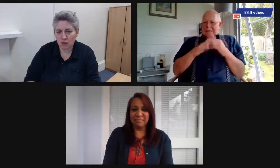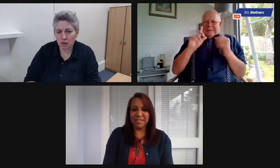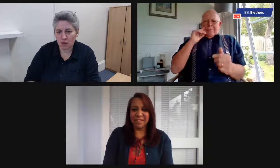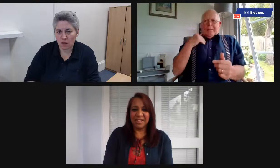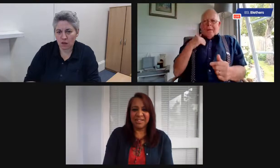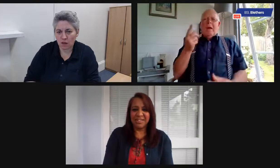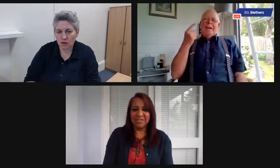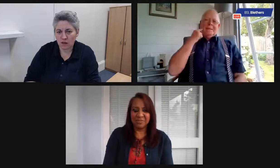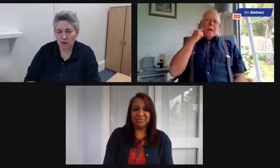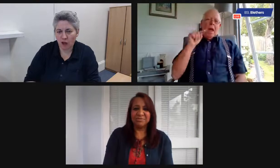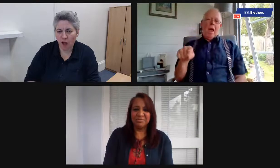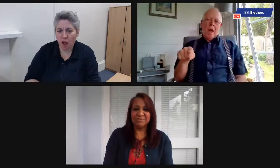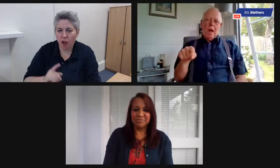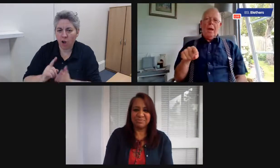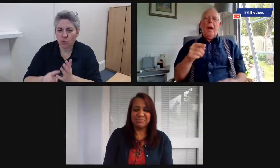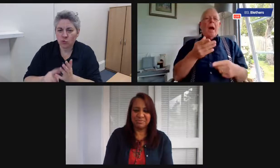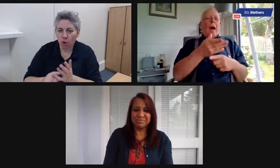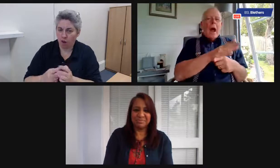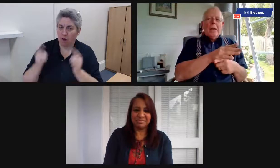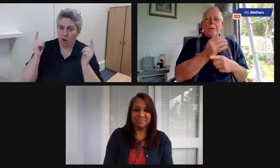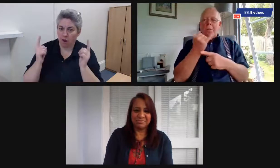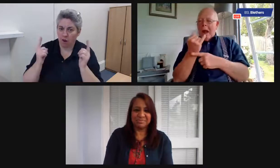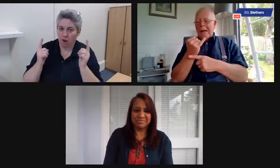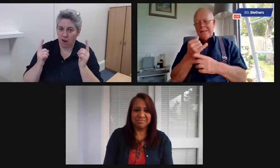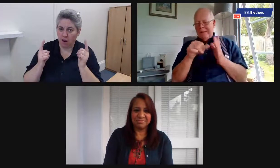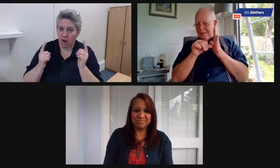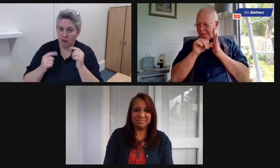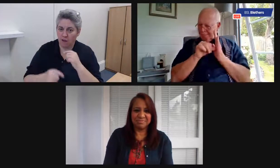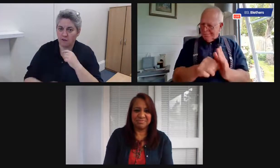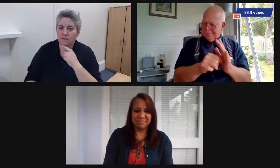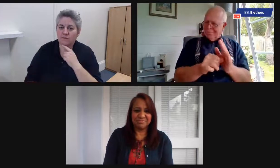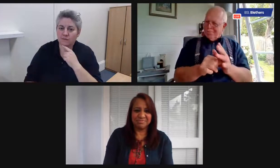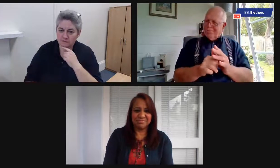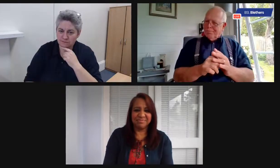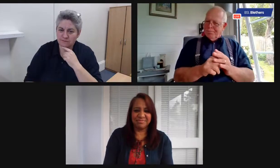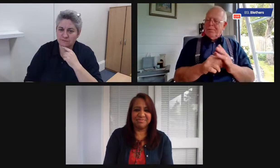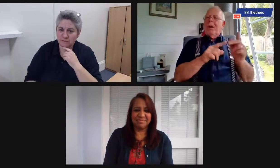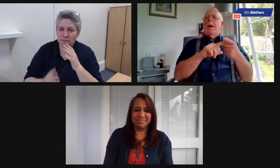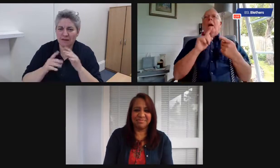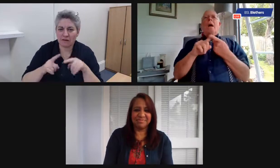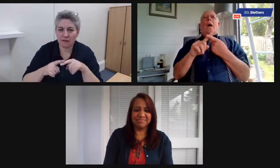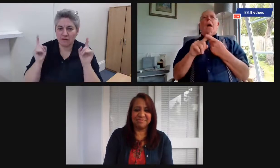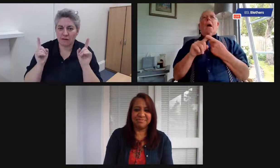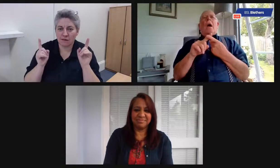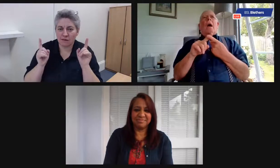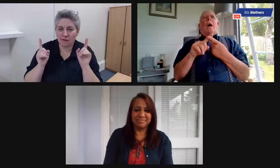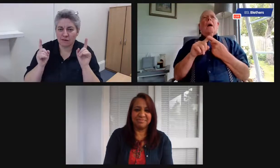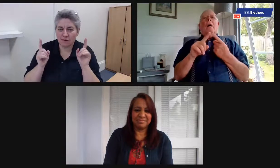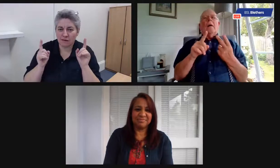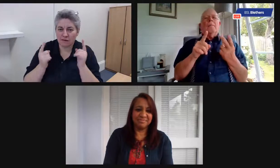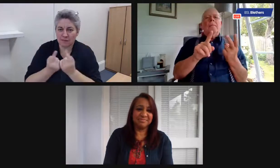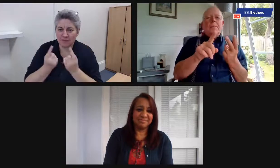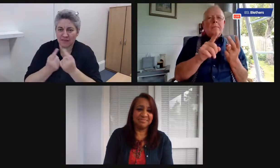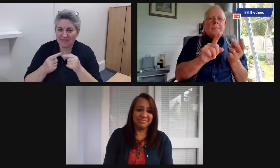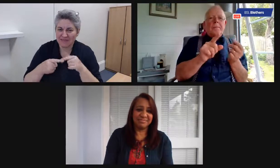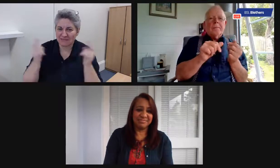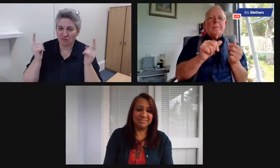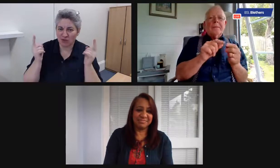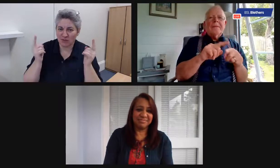they non-native? Are they wild? Are they not wild? So we tend not to do garden plants, but it's sometimes very difficult